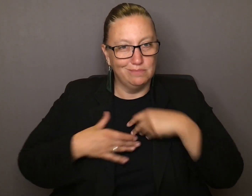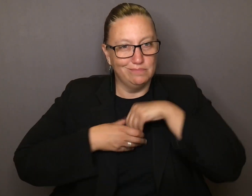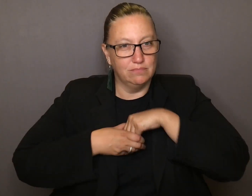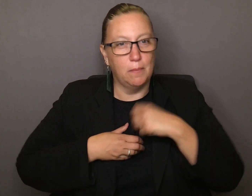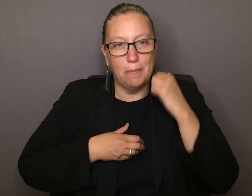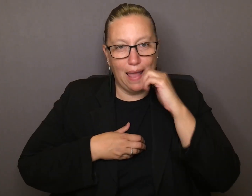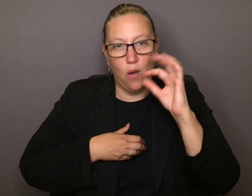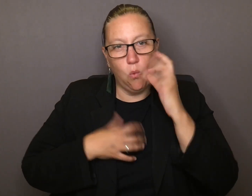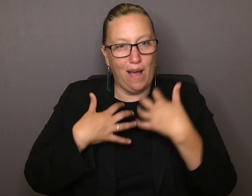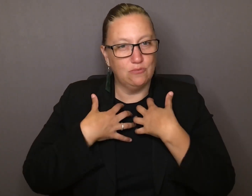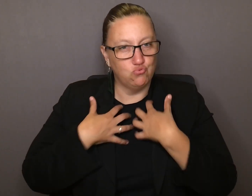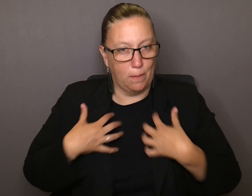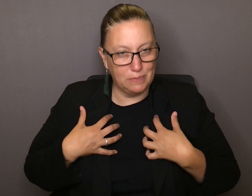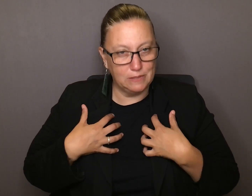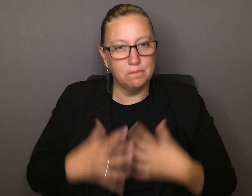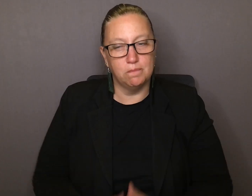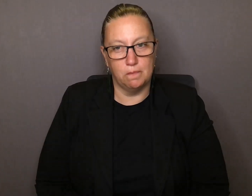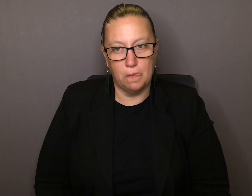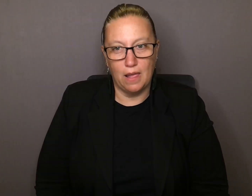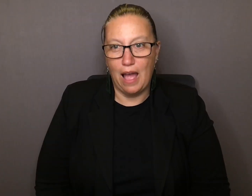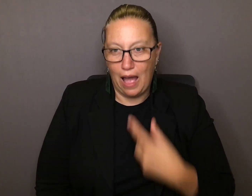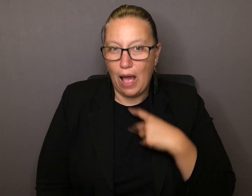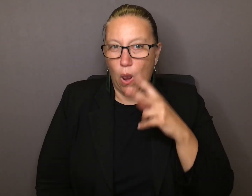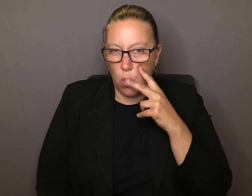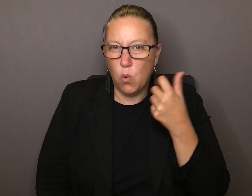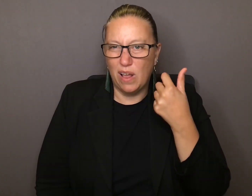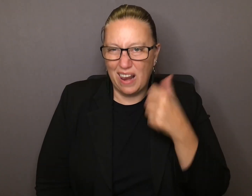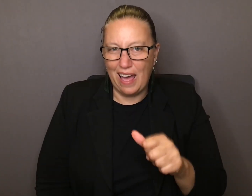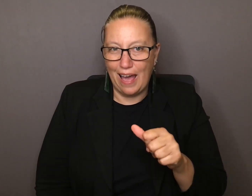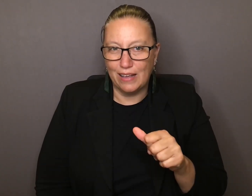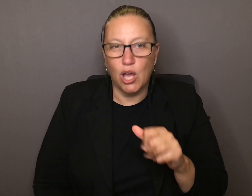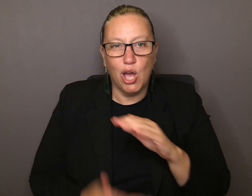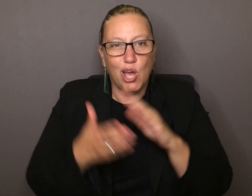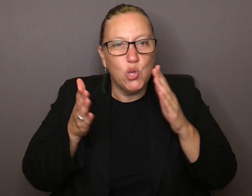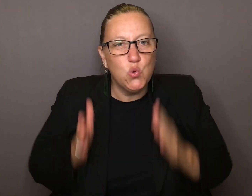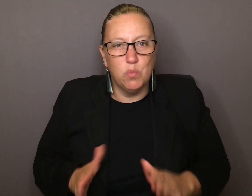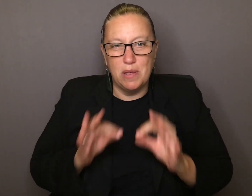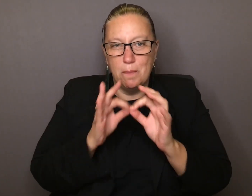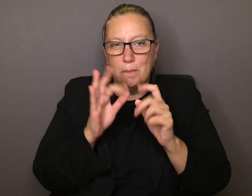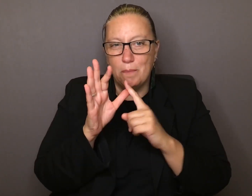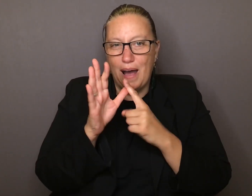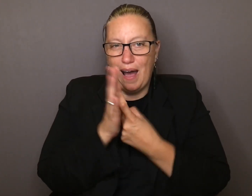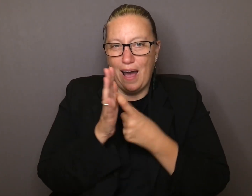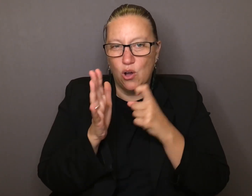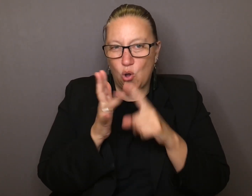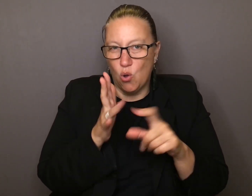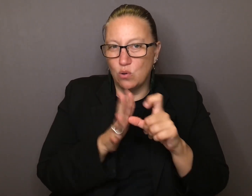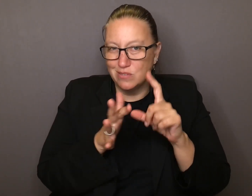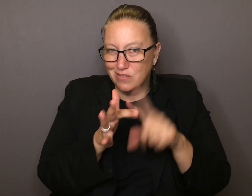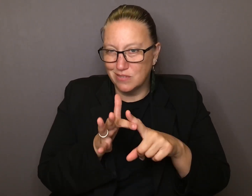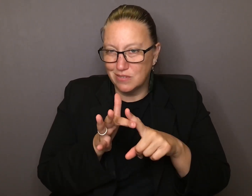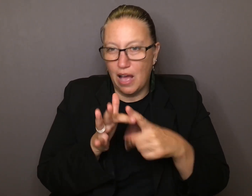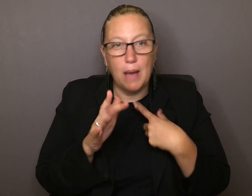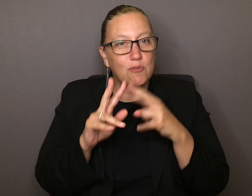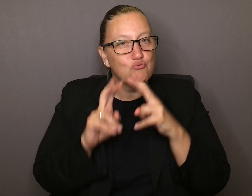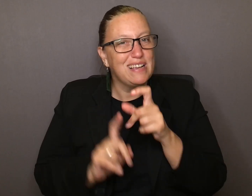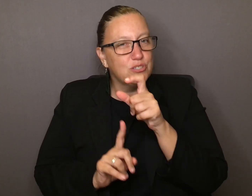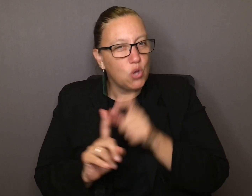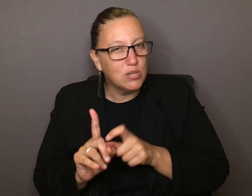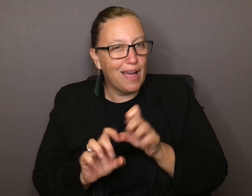So basically, I look like a human barcode. I'm a researcher and evaluator, as Mary said, and a proud